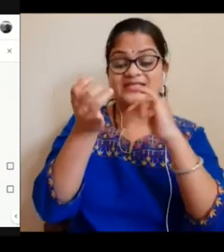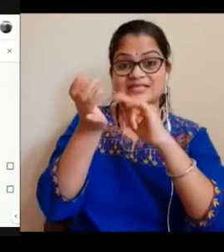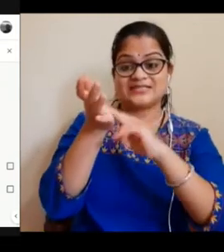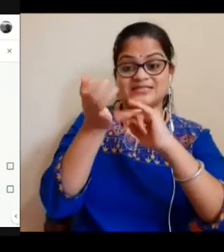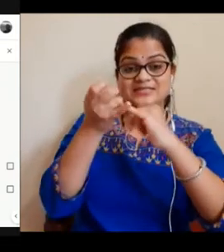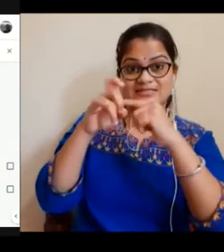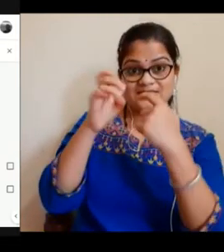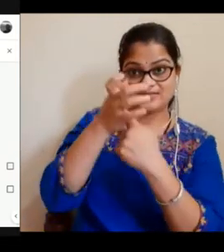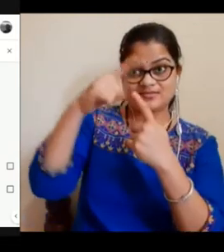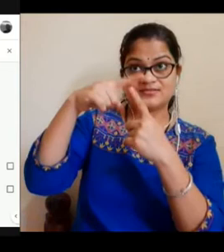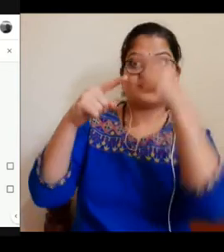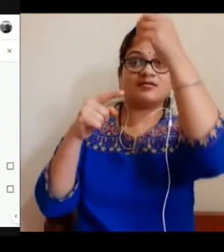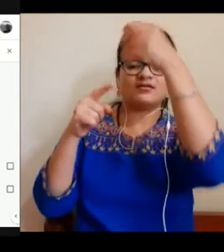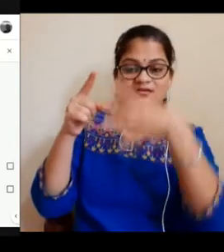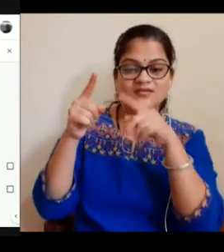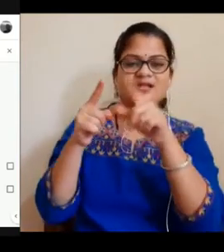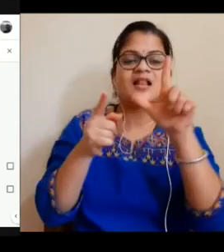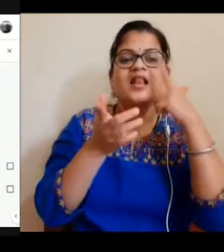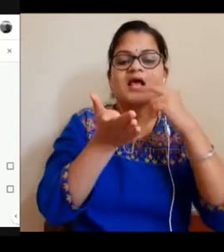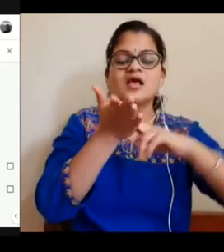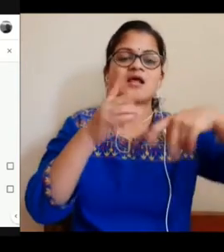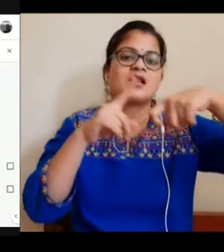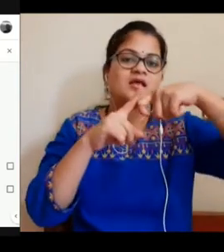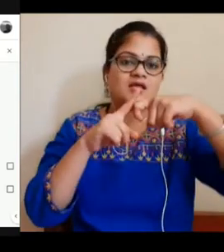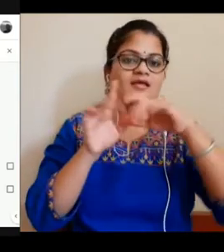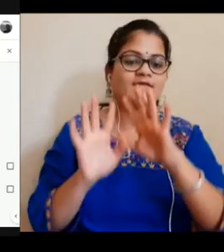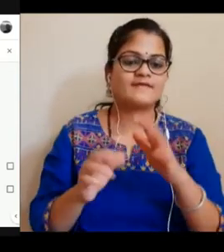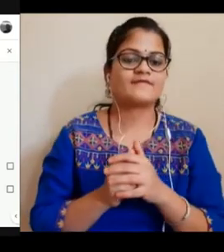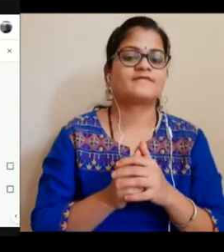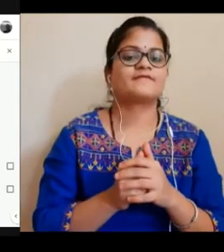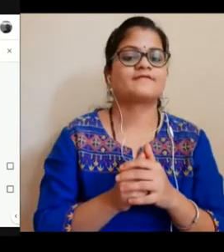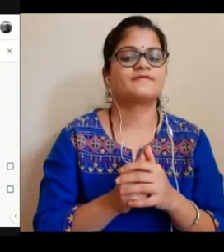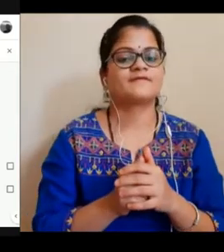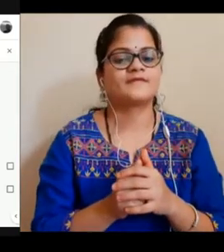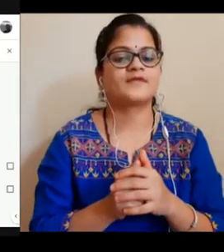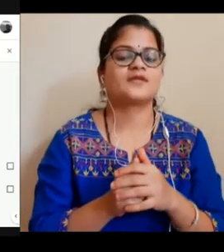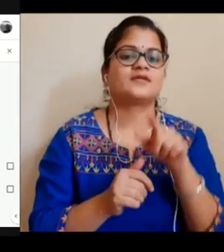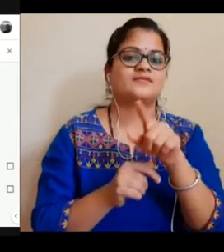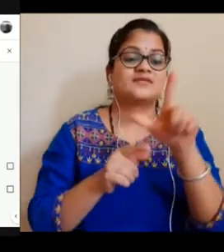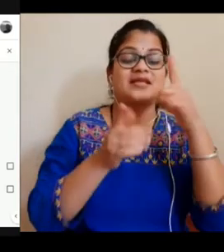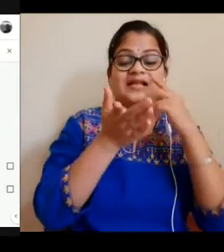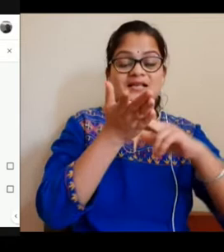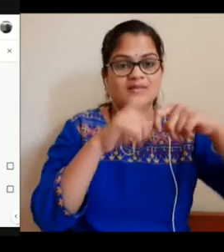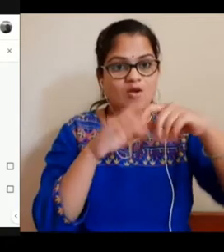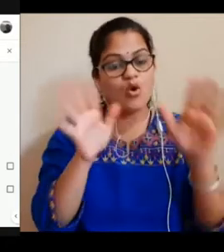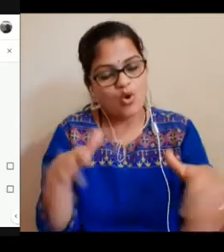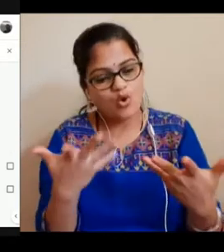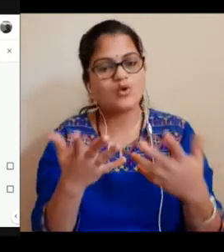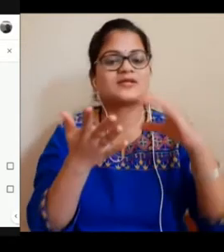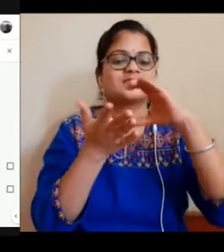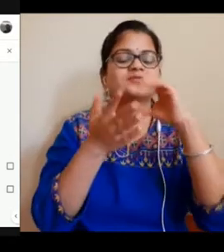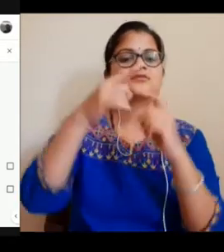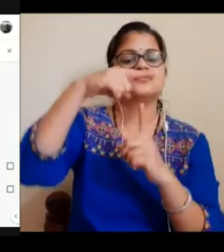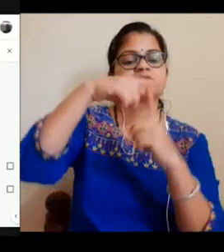You have an option link. You can either go here and click, or you can click Control K. You will get